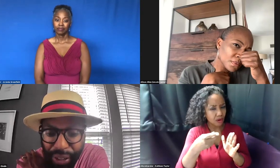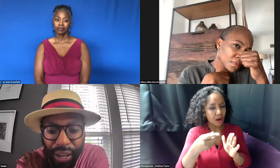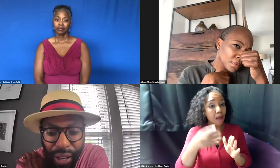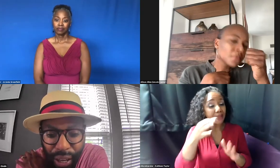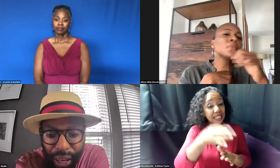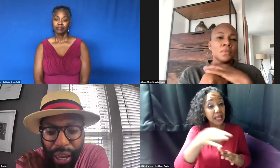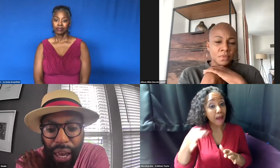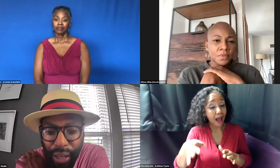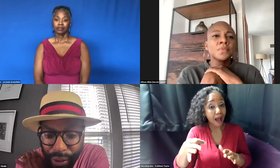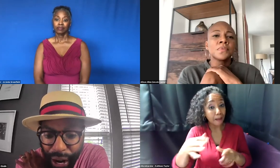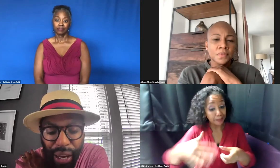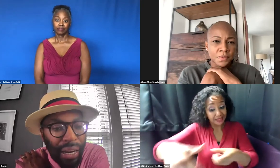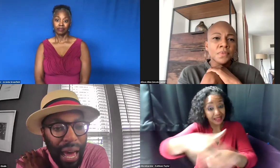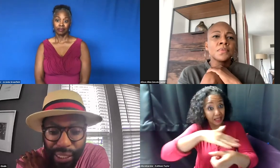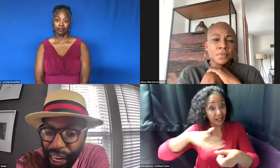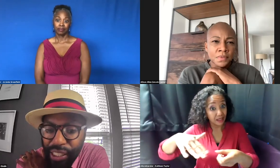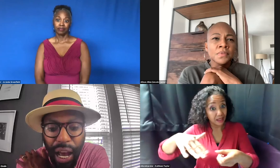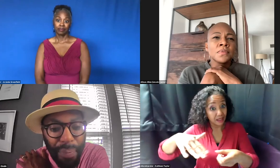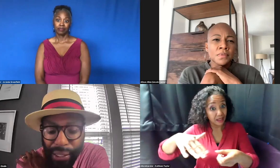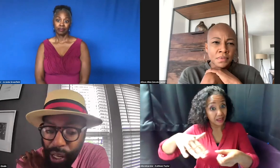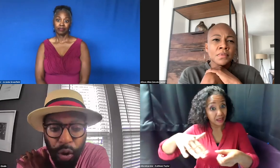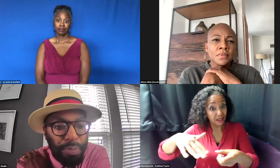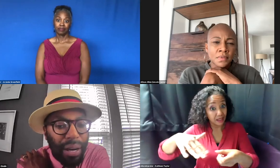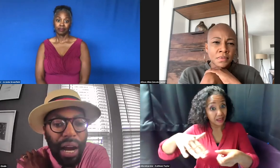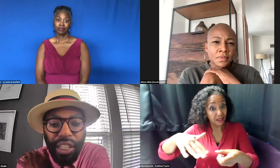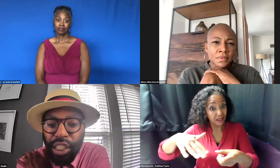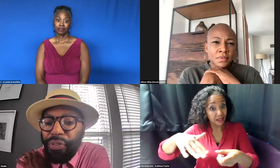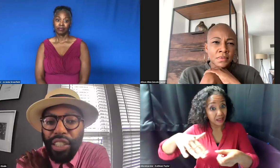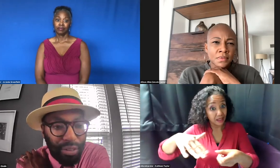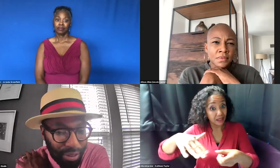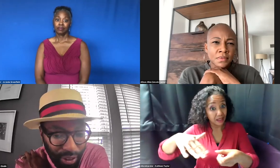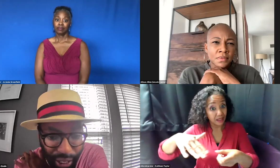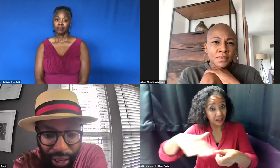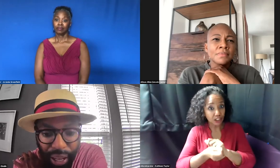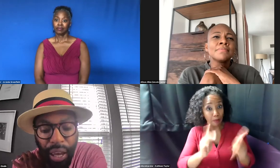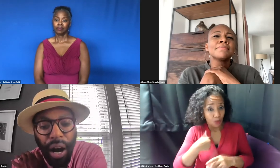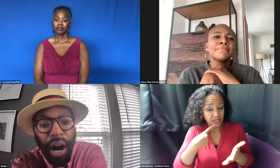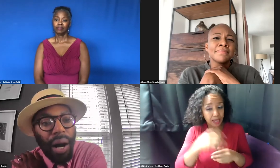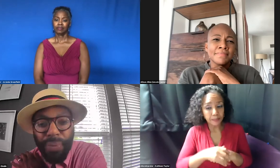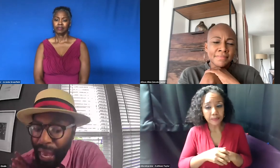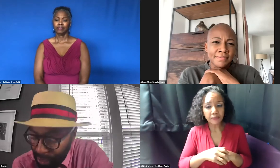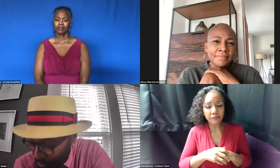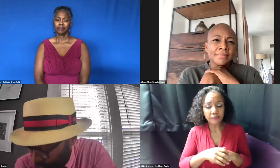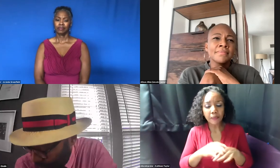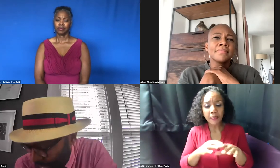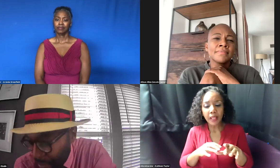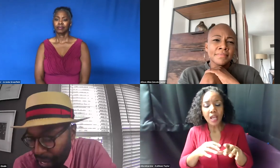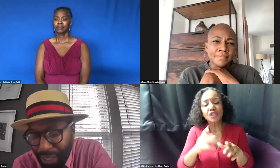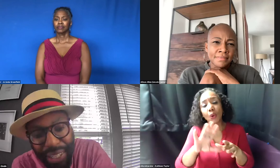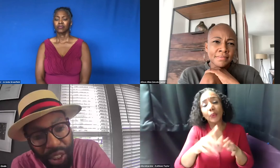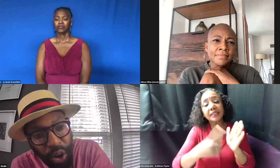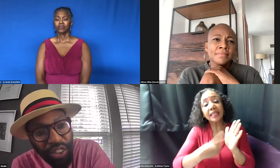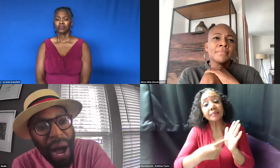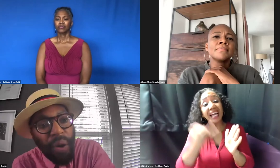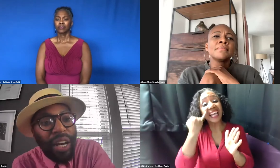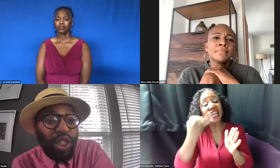hop cipher, right? And then I had to change it up. I had to say, oh, it's metacognition and reflection, right? And sometimes if